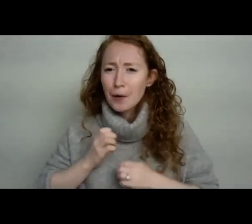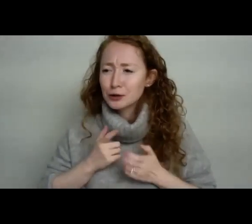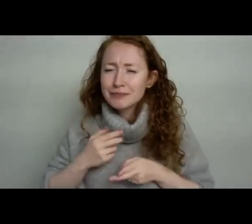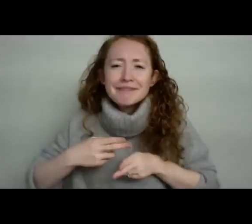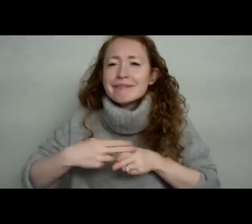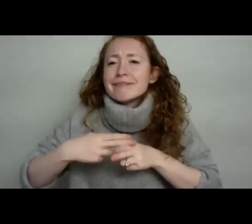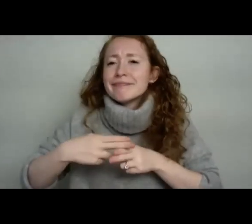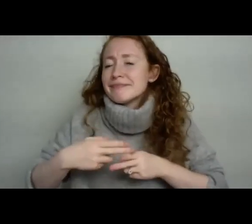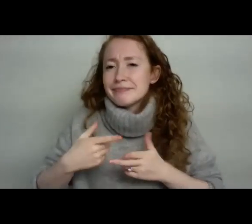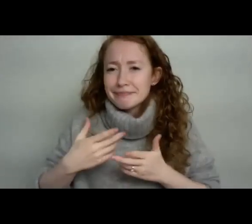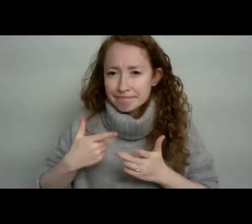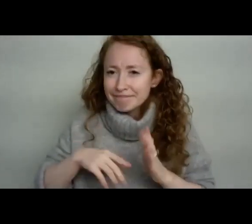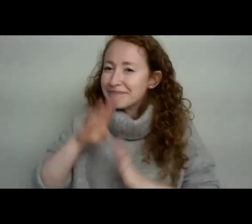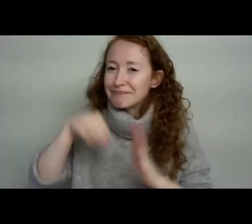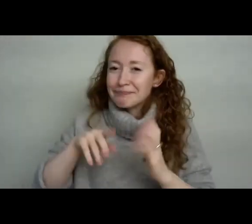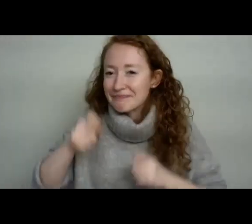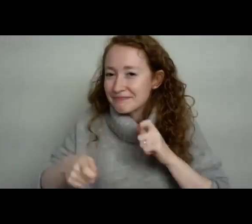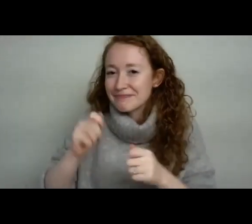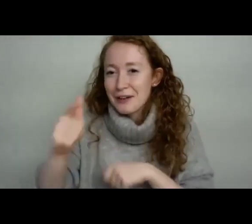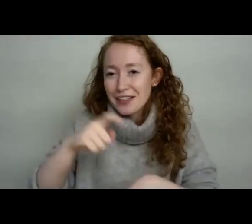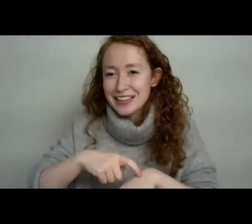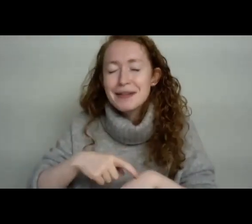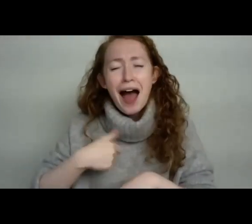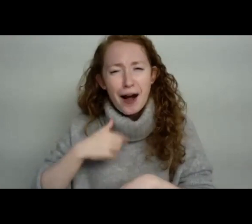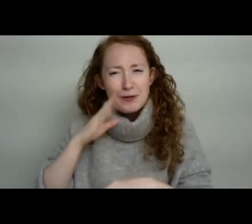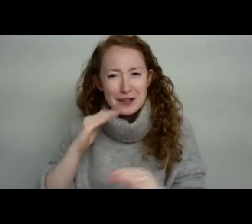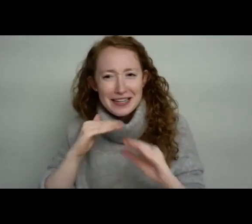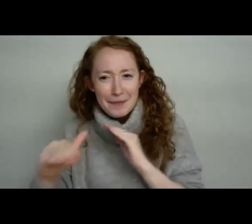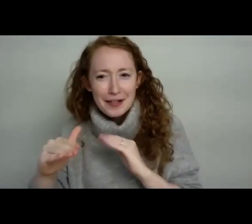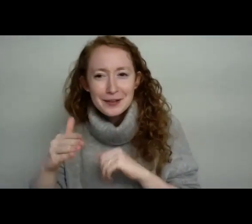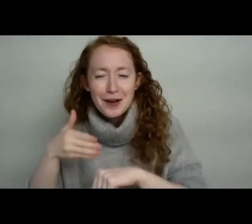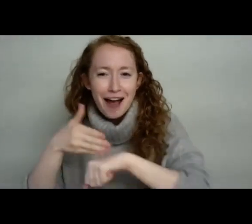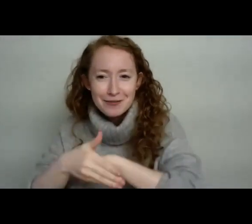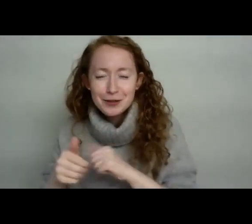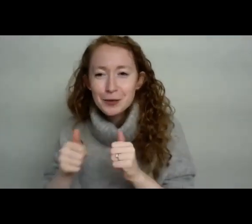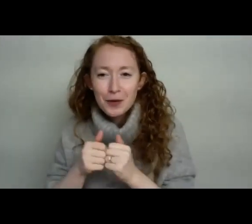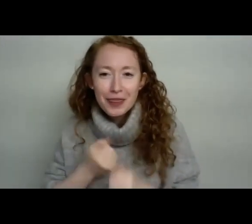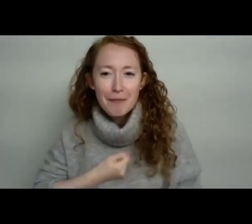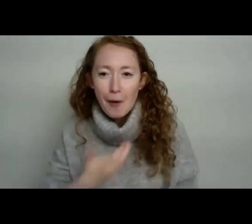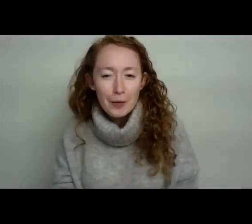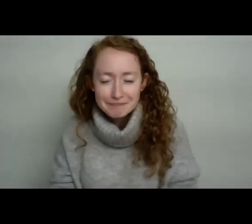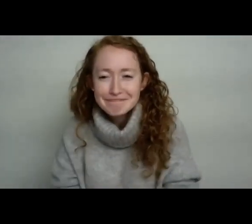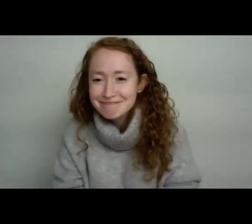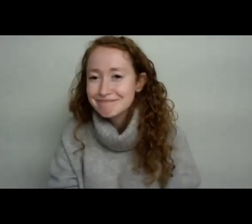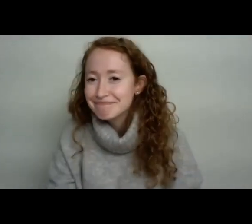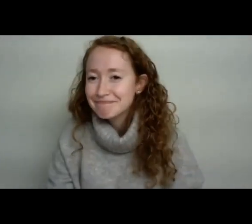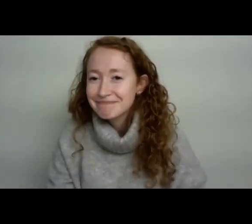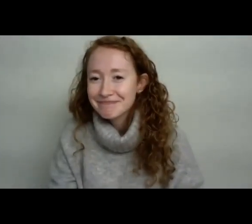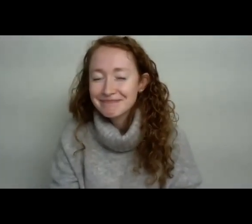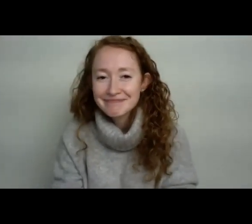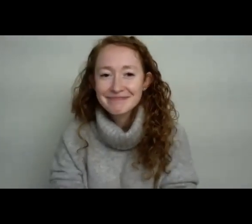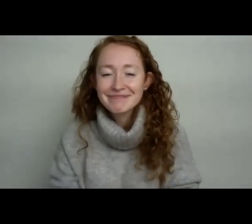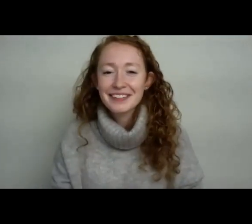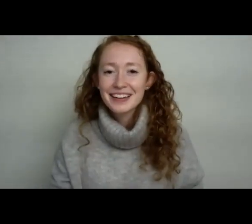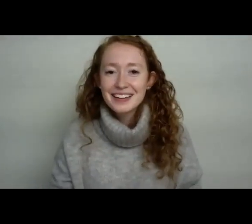So yes, I will follow up in the email with this marvelous poem. That was awesome. And yes, I made the